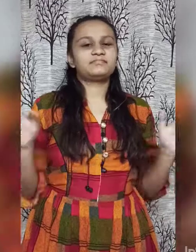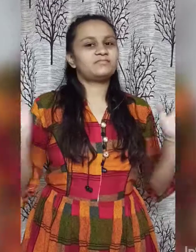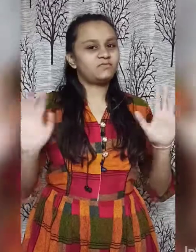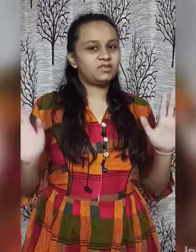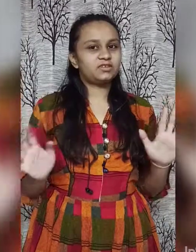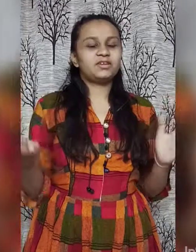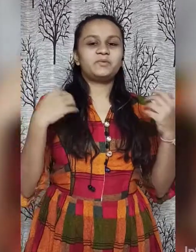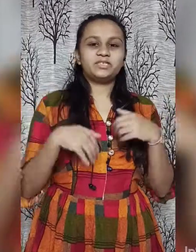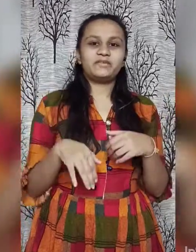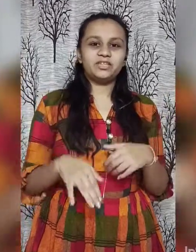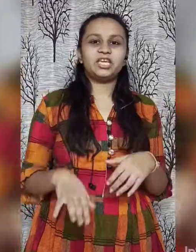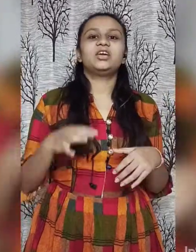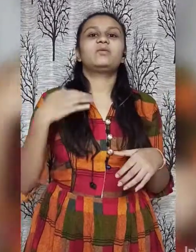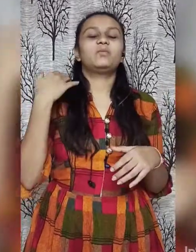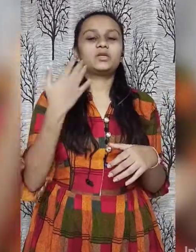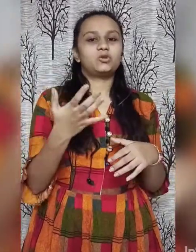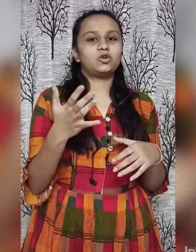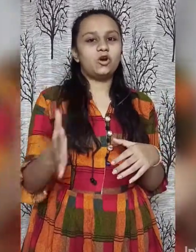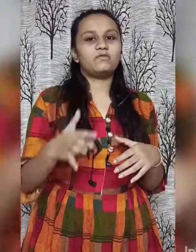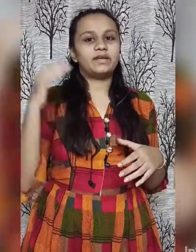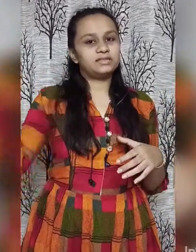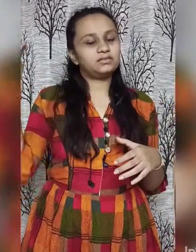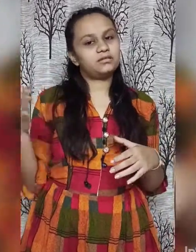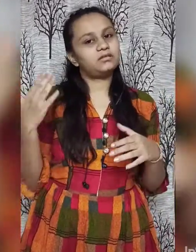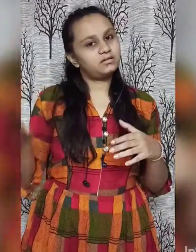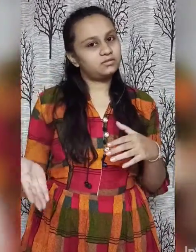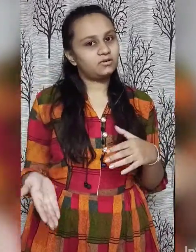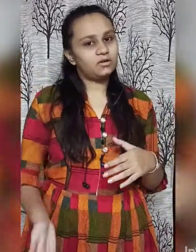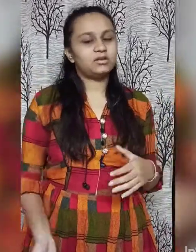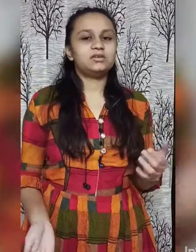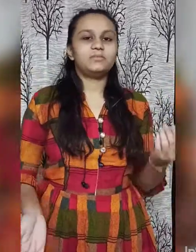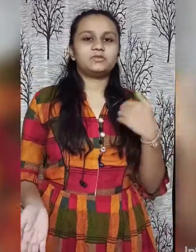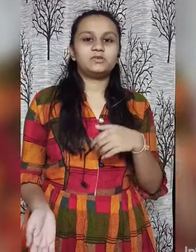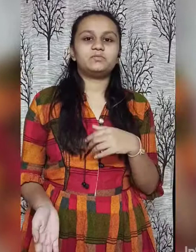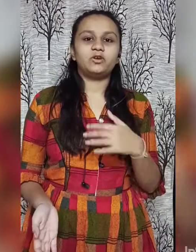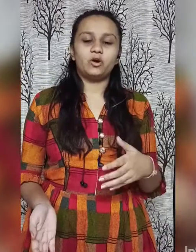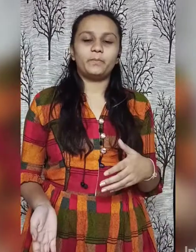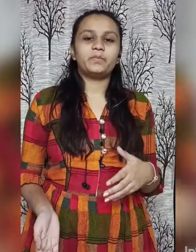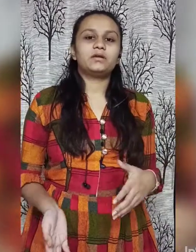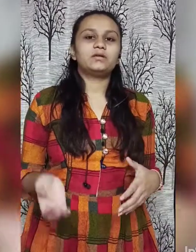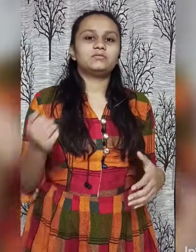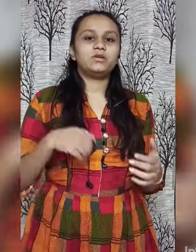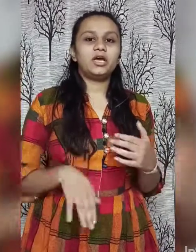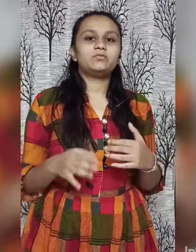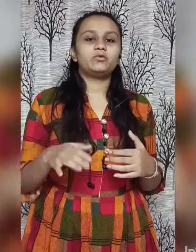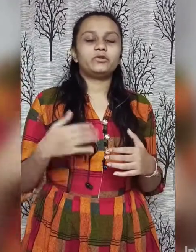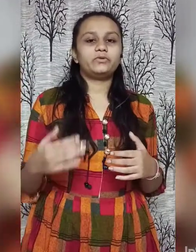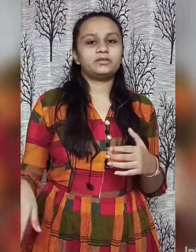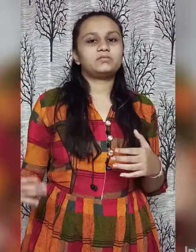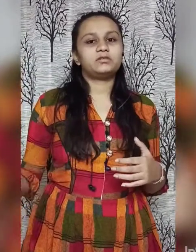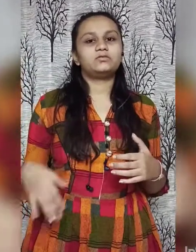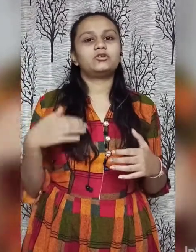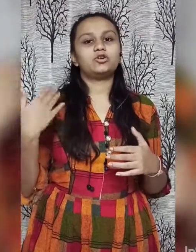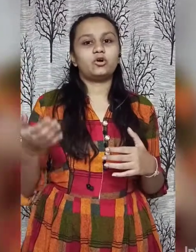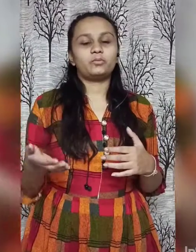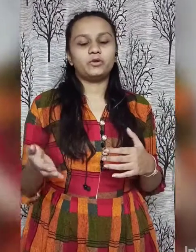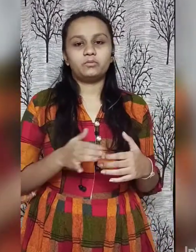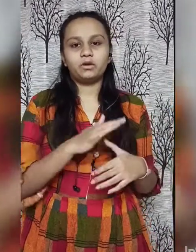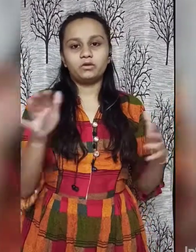Hi everyone, I am Shah Vidhi, a student from SDJ International College pursuing BCom. Today I am going to explain you all a topic